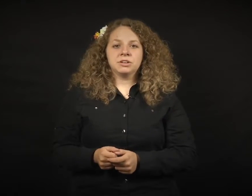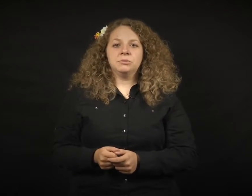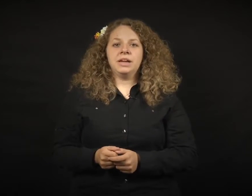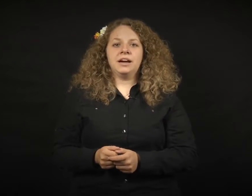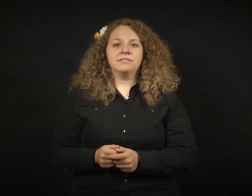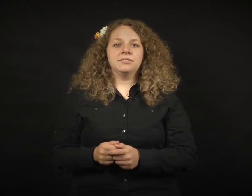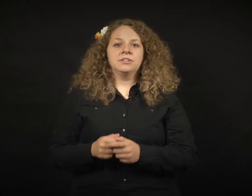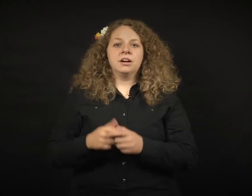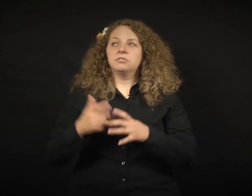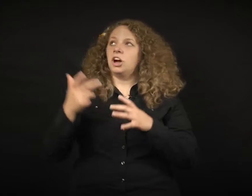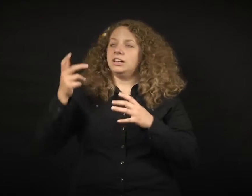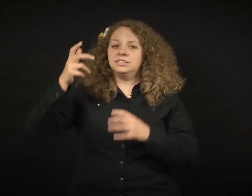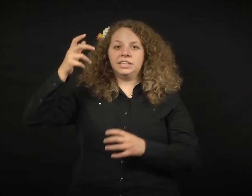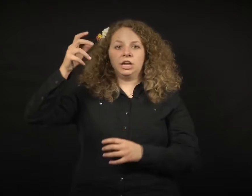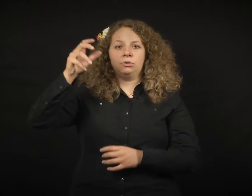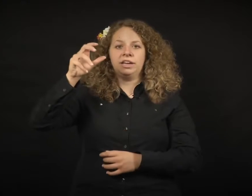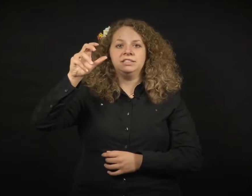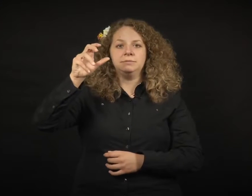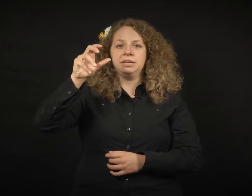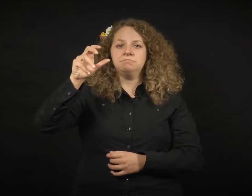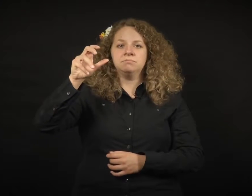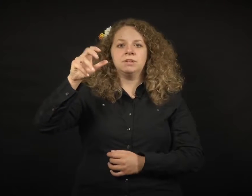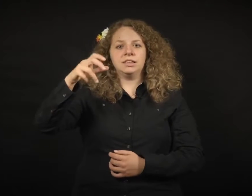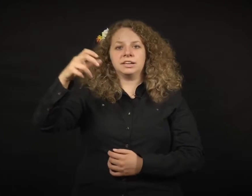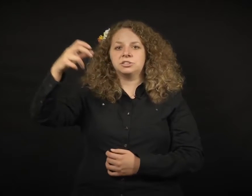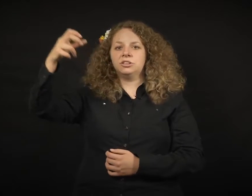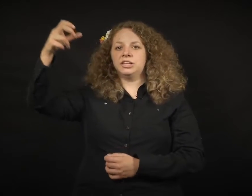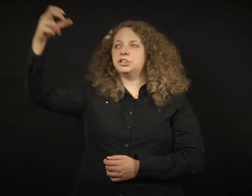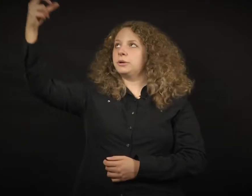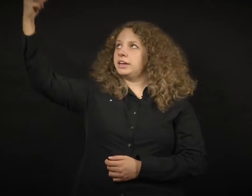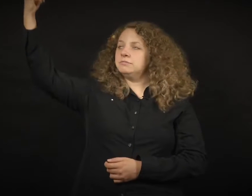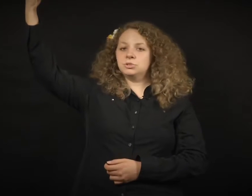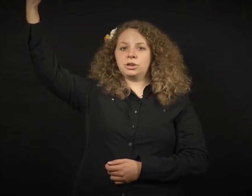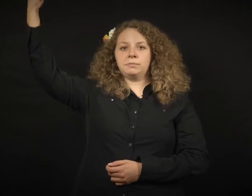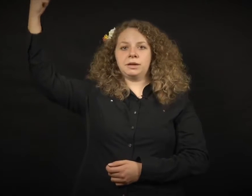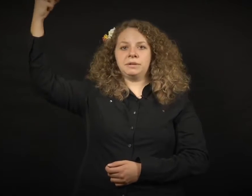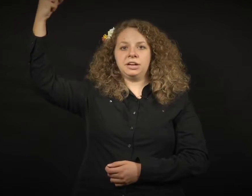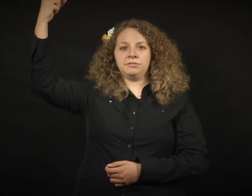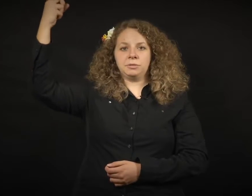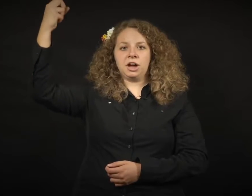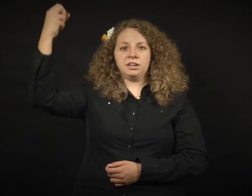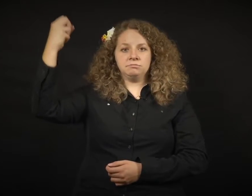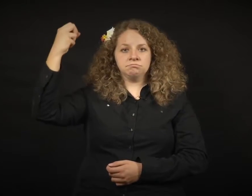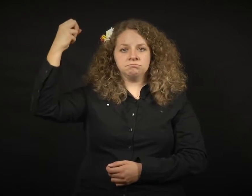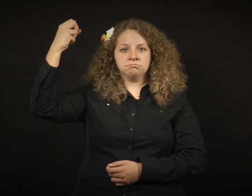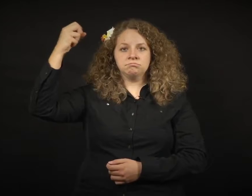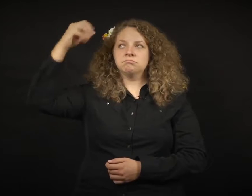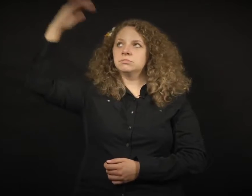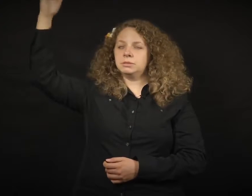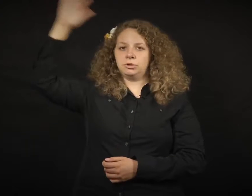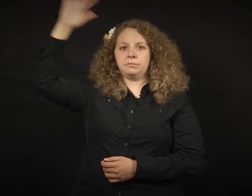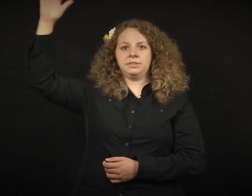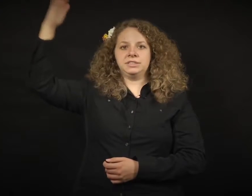We have God saying okay to me, a lexicalized okay, so coming up here from God, somewhere up in this